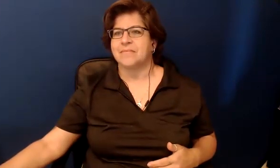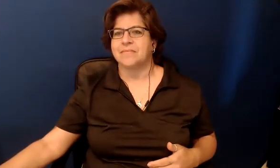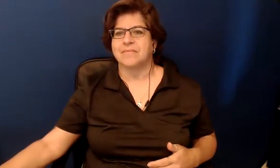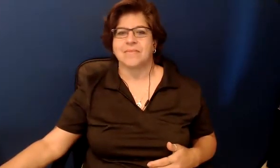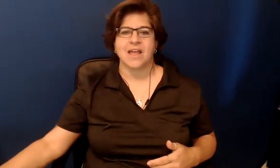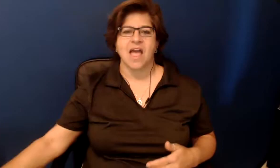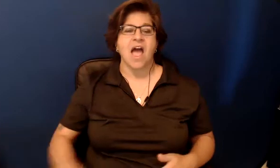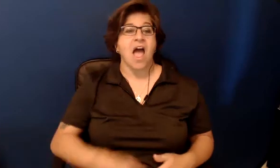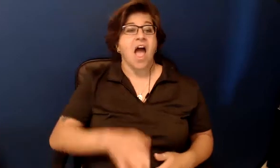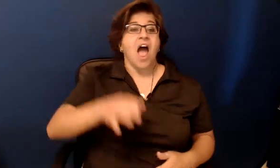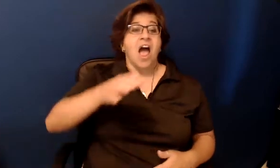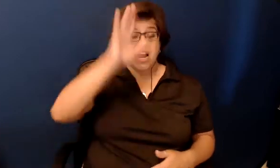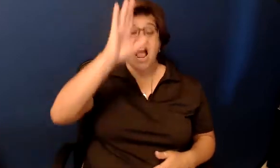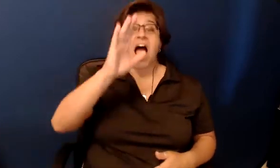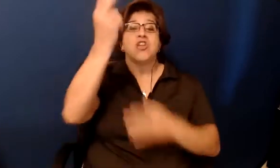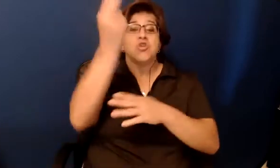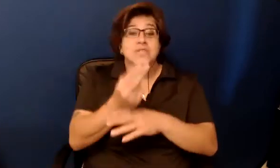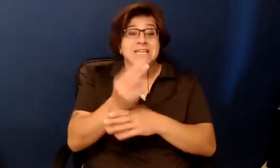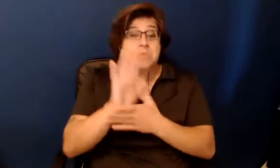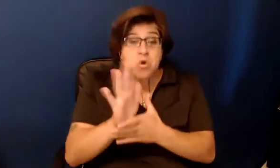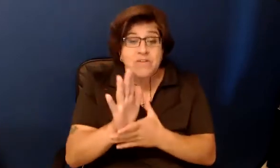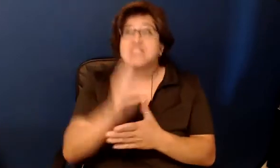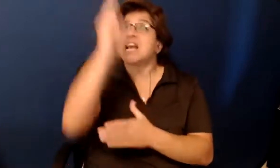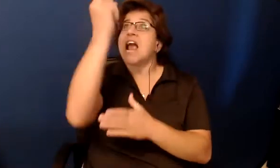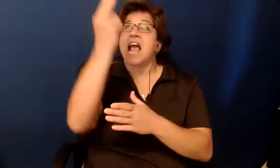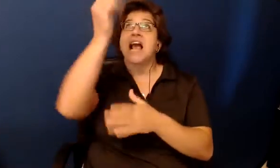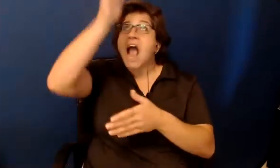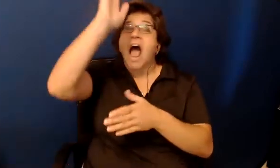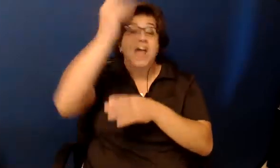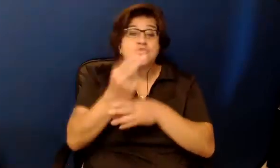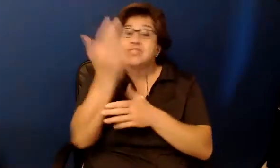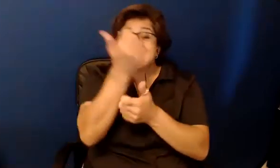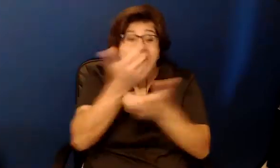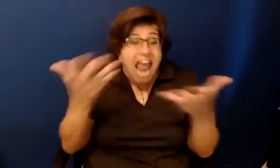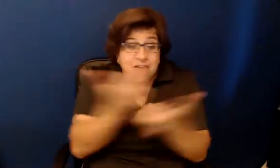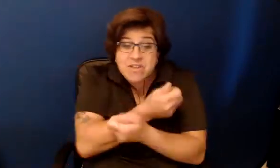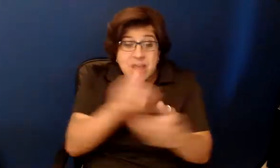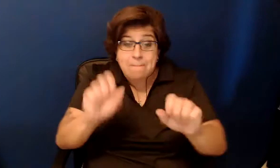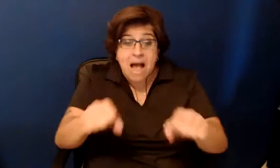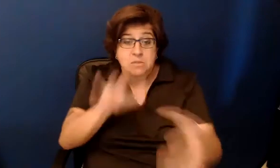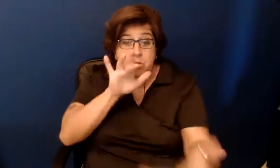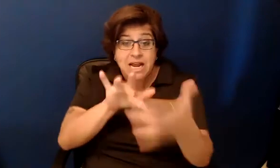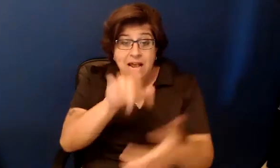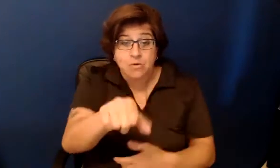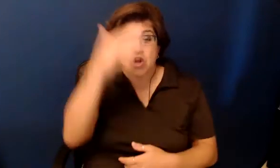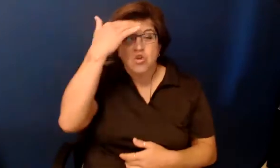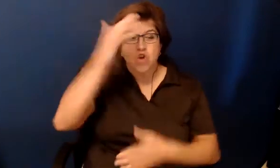single thing that's at hand, He'll use the movie. I love that movie, Contact. That movie Contact with